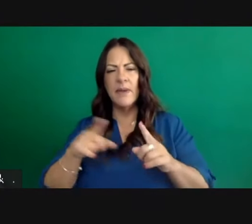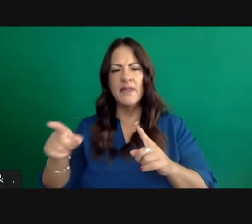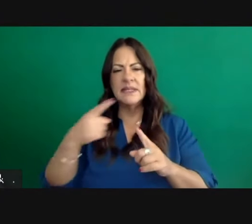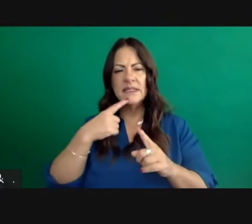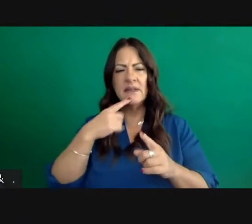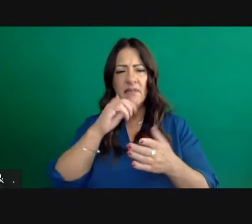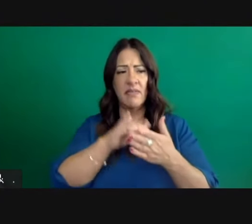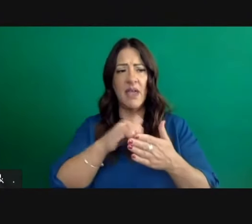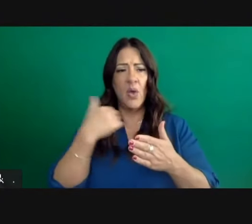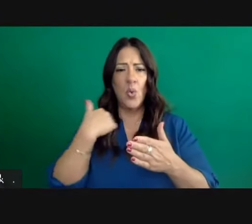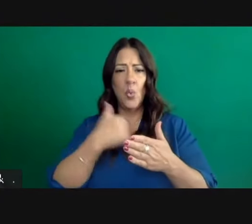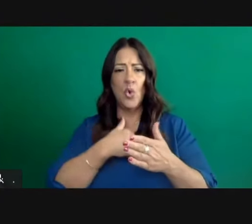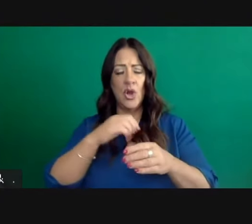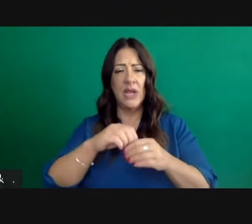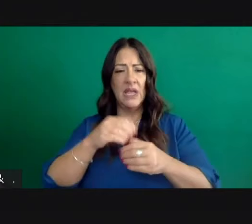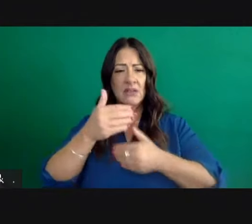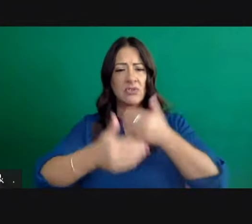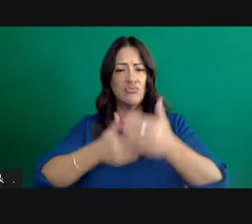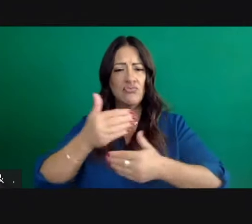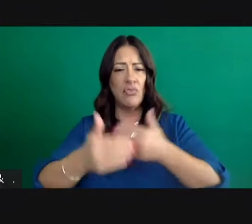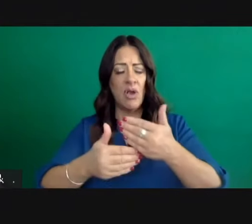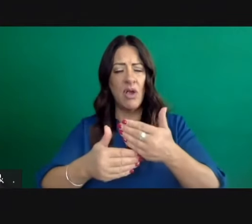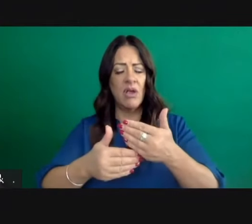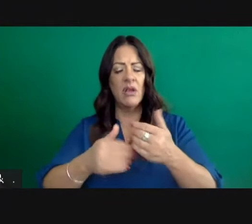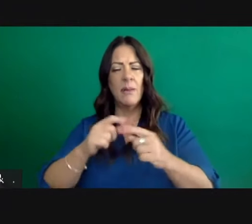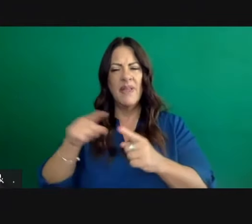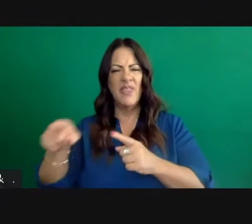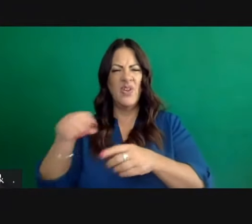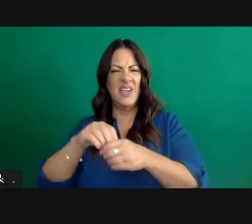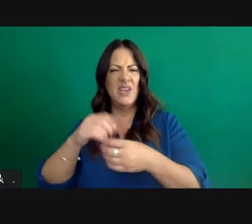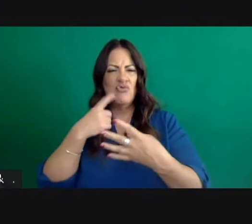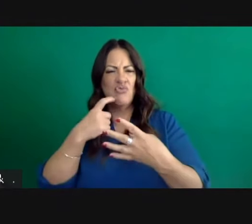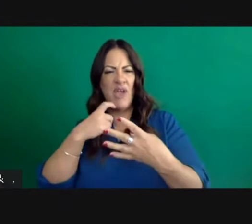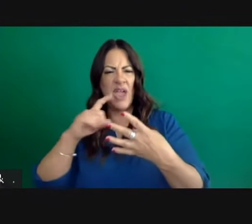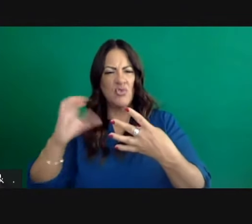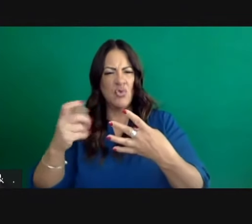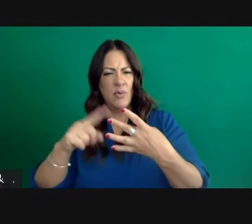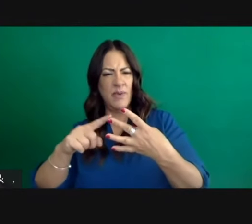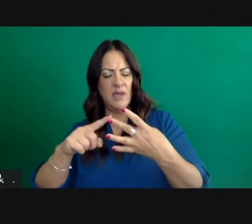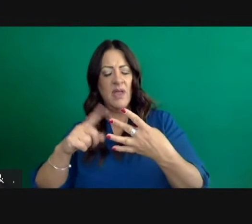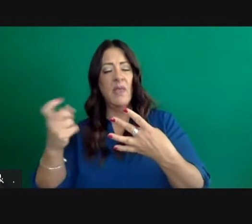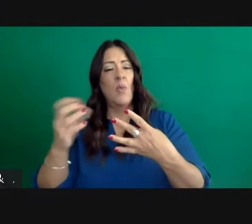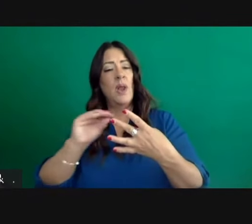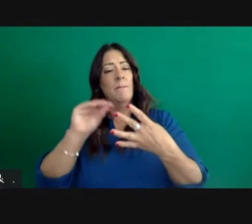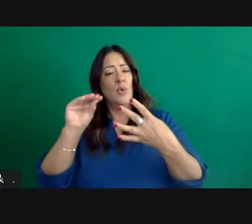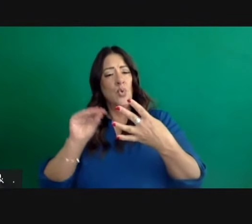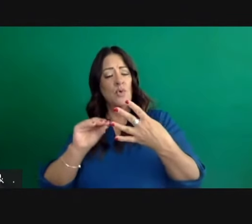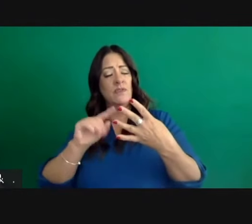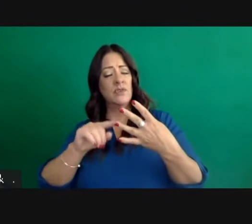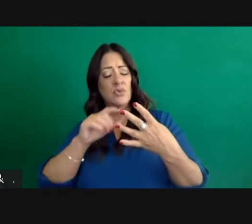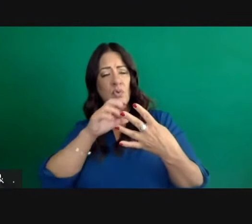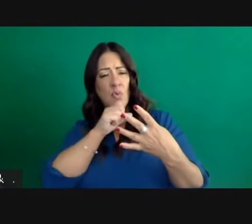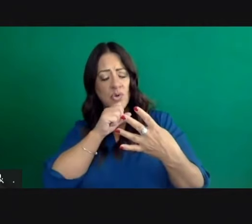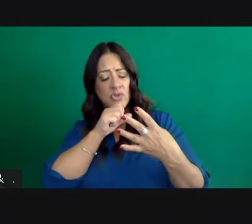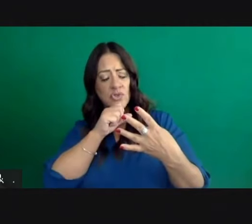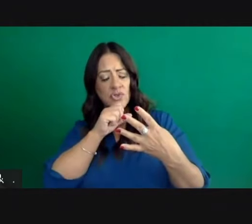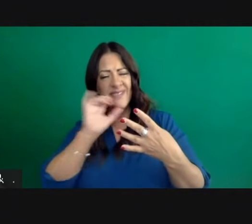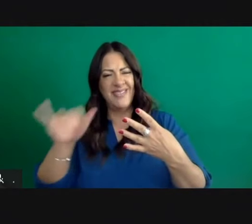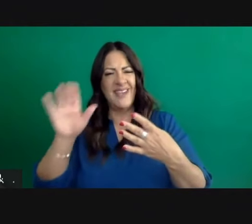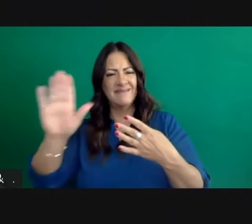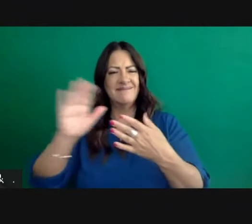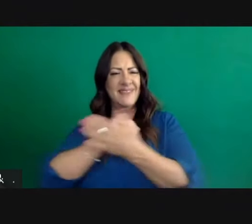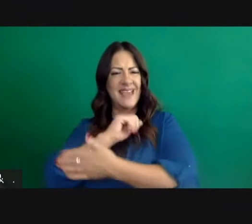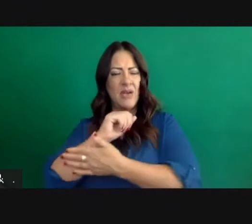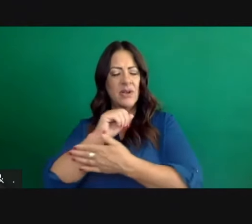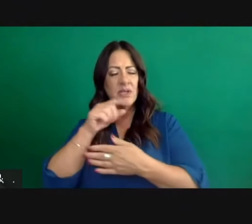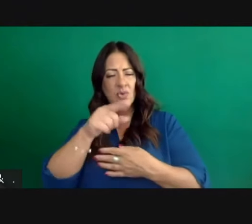I think we're in the red tier right now, so they can move to the orange tier. Is there any conversations or any thoughts on any